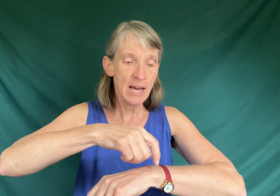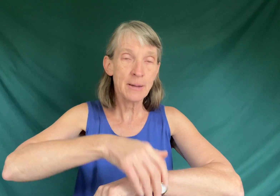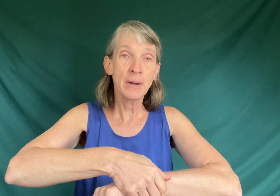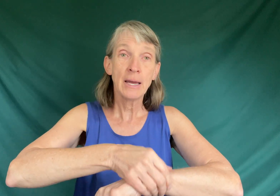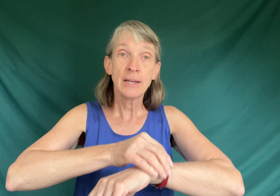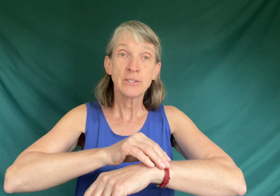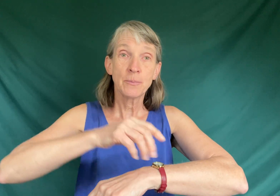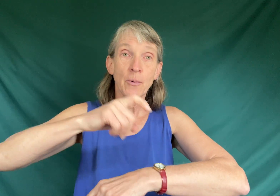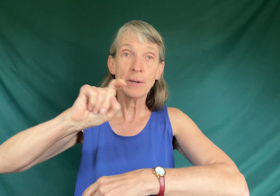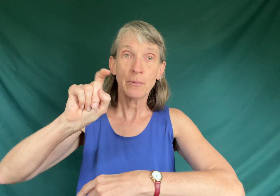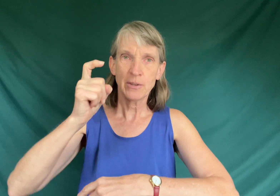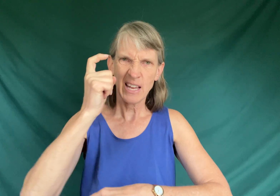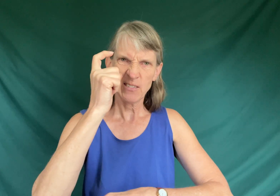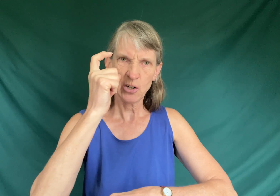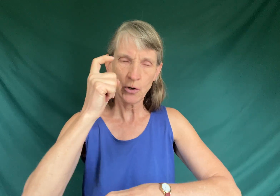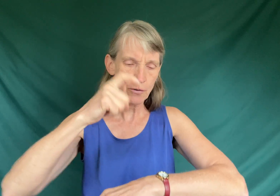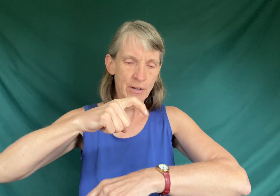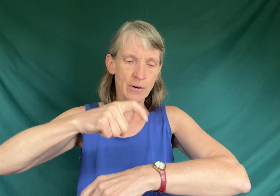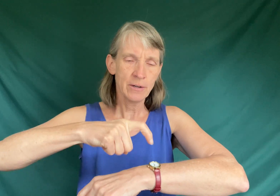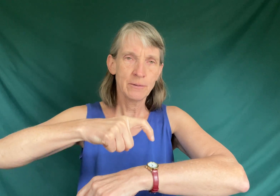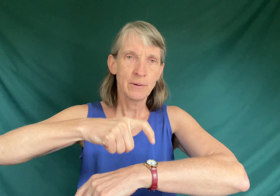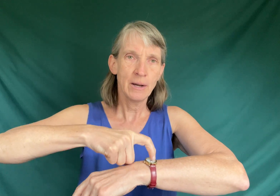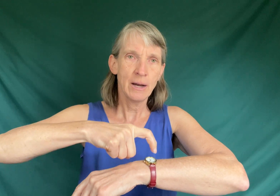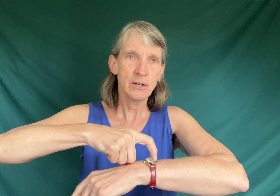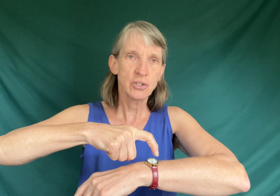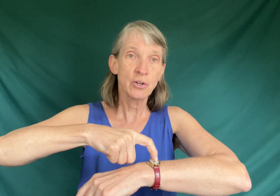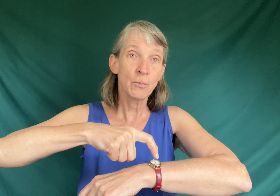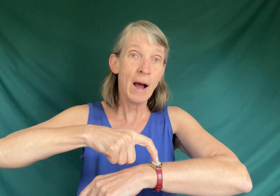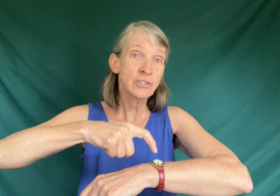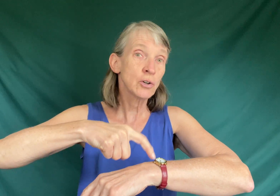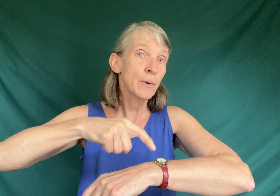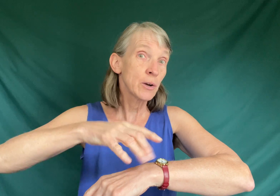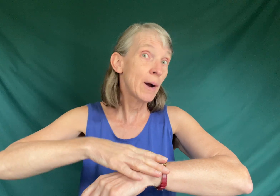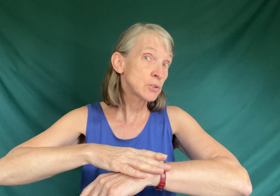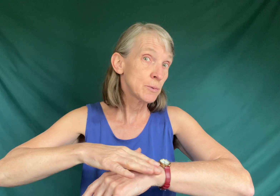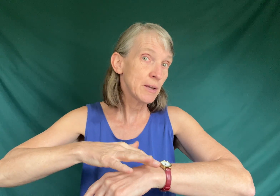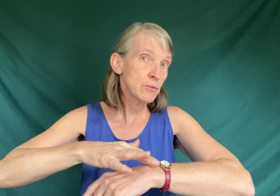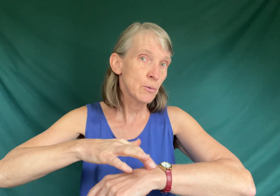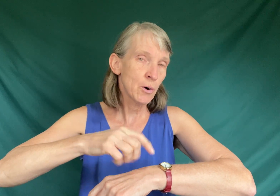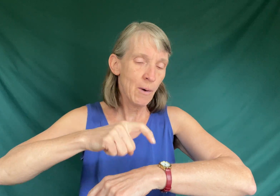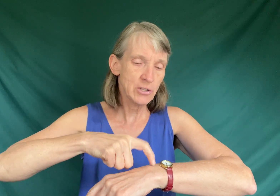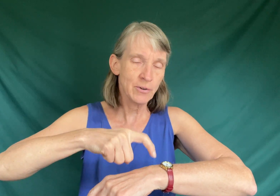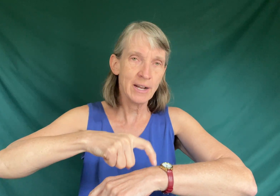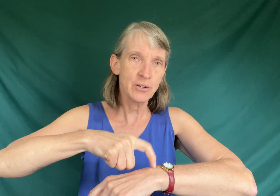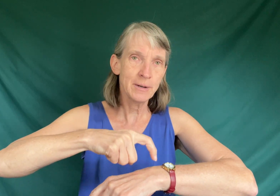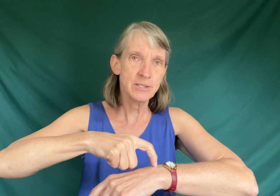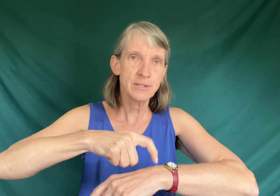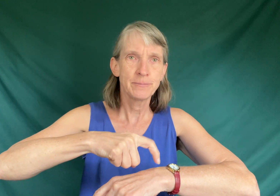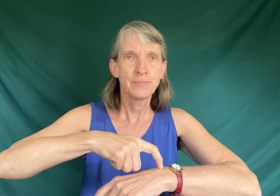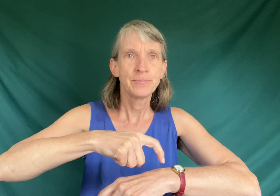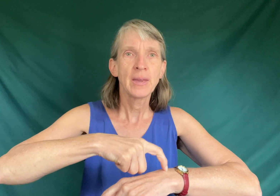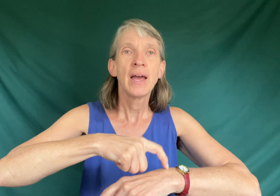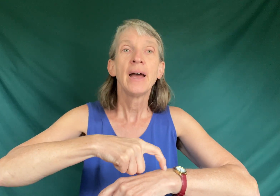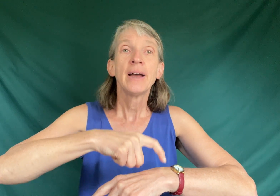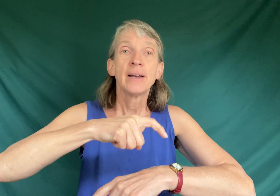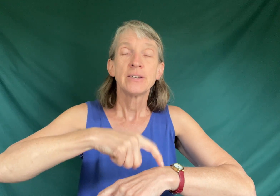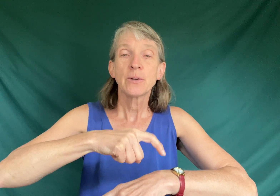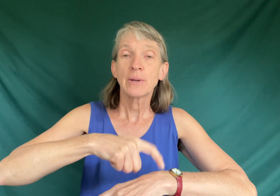time is you point with kind of a little hook finger to your watch, or where your watch would be if you wore a watch, right on your wrist. So we can say